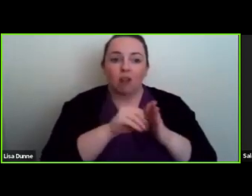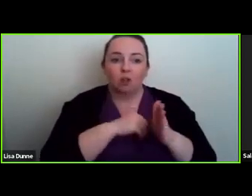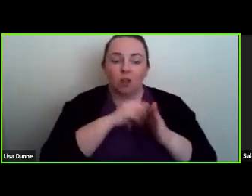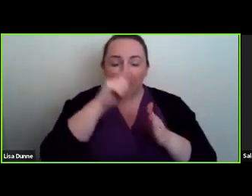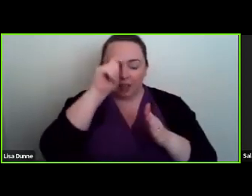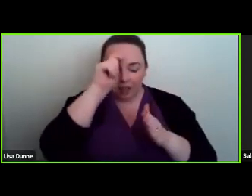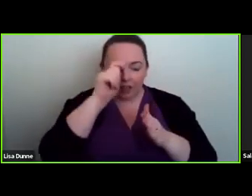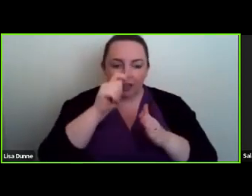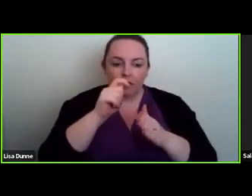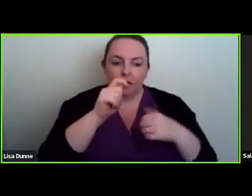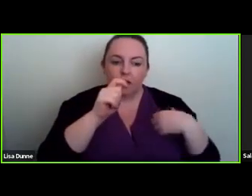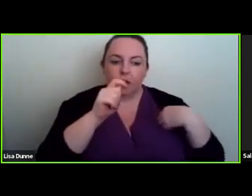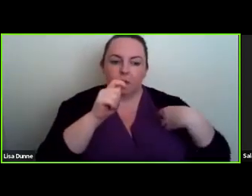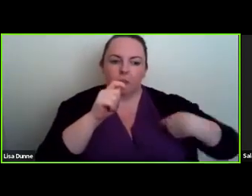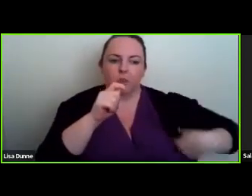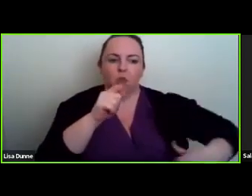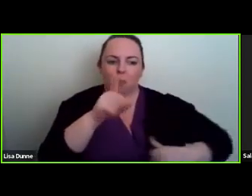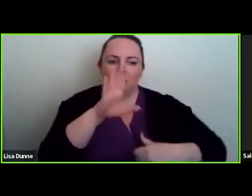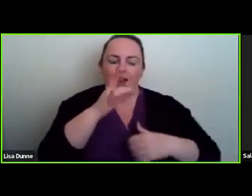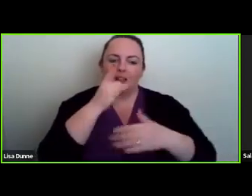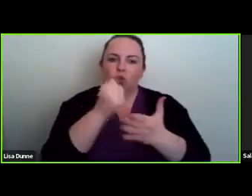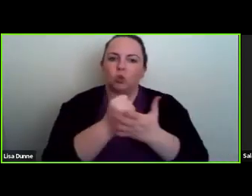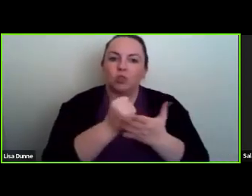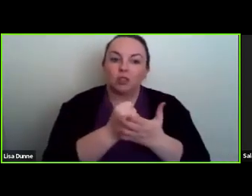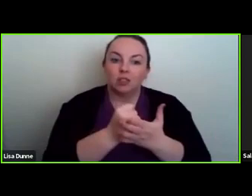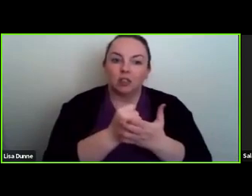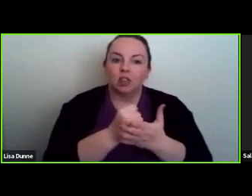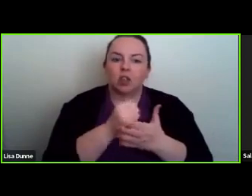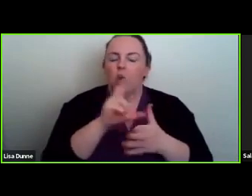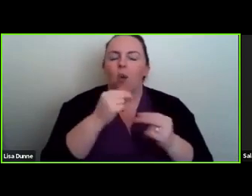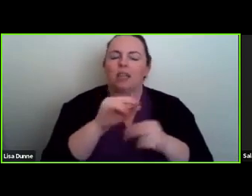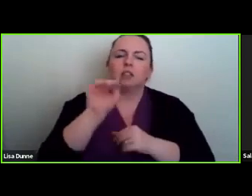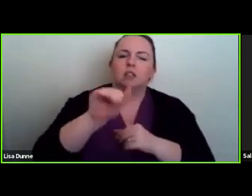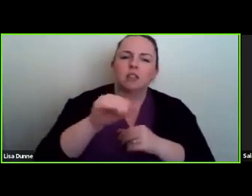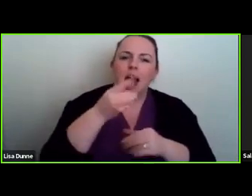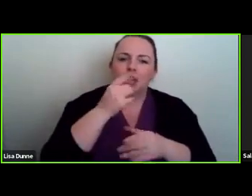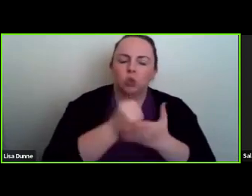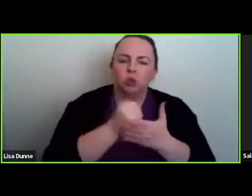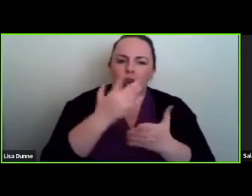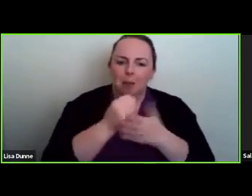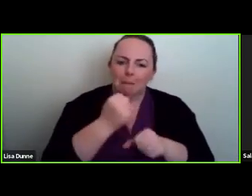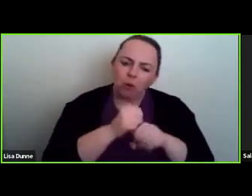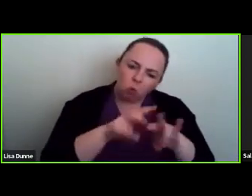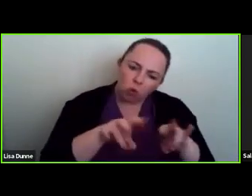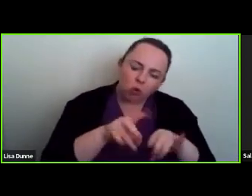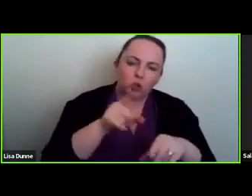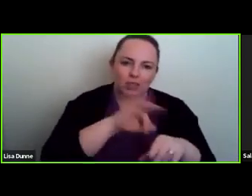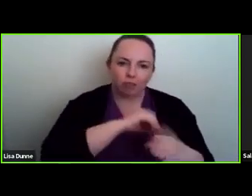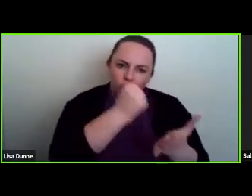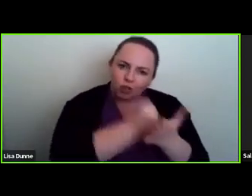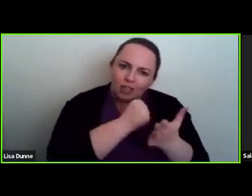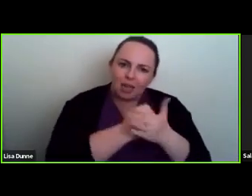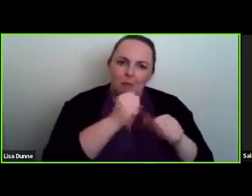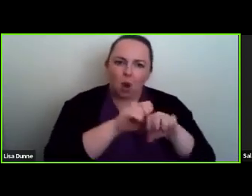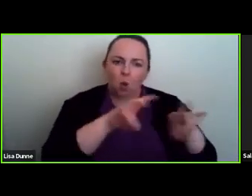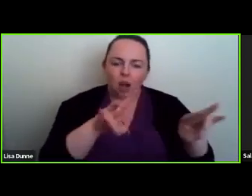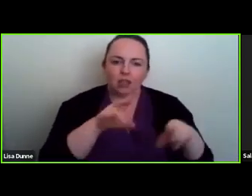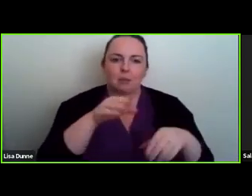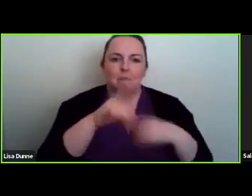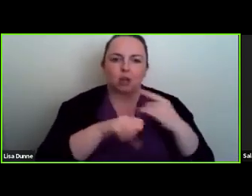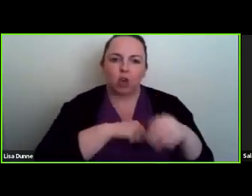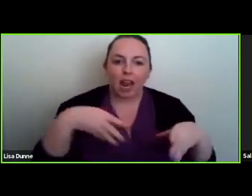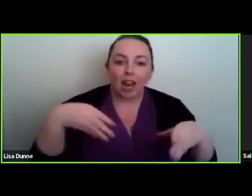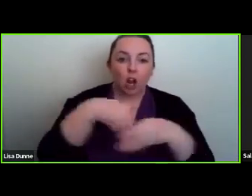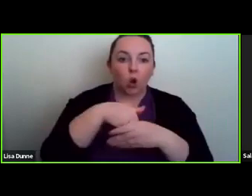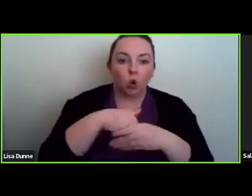migrant background to enlighten yourself on issues of equality and justice, and also how you can include them or understand. So